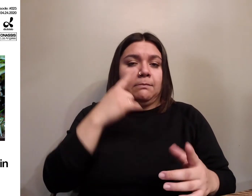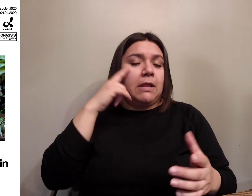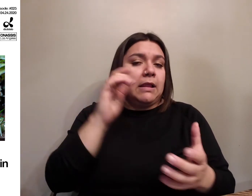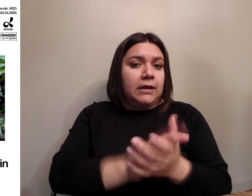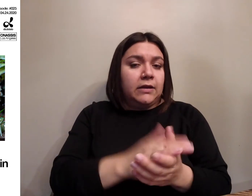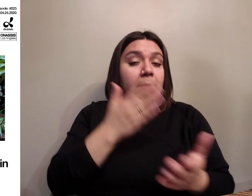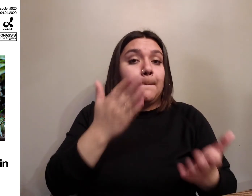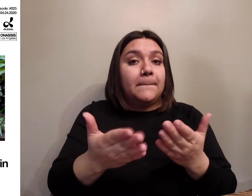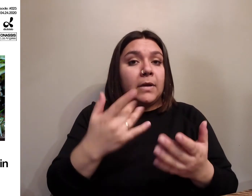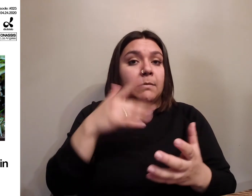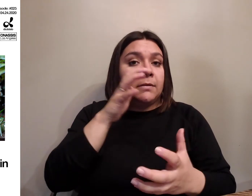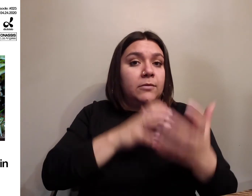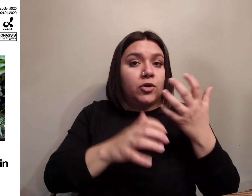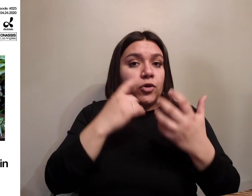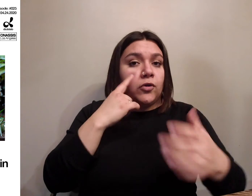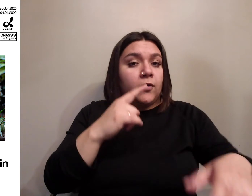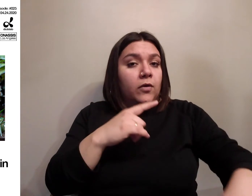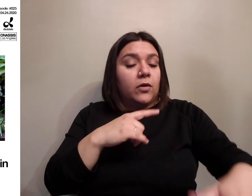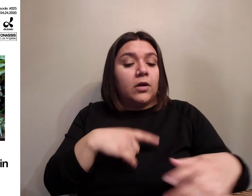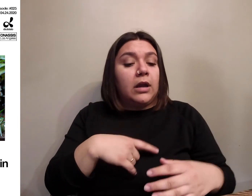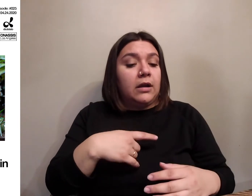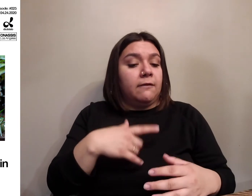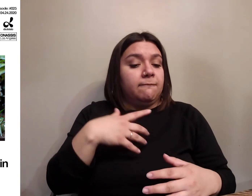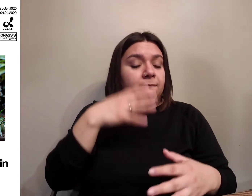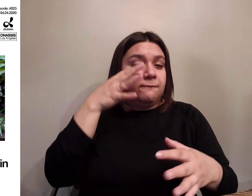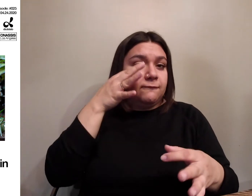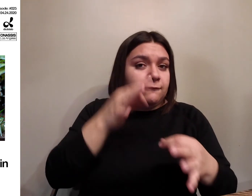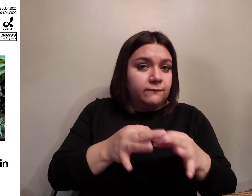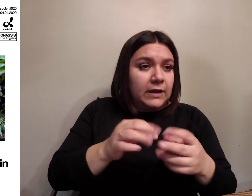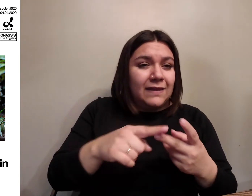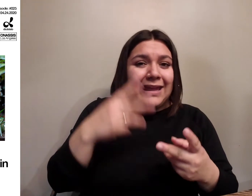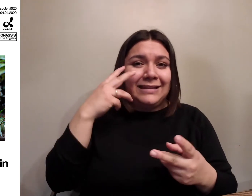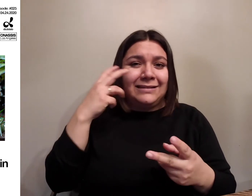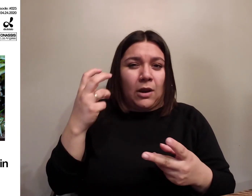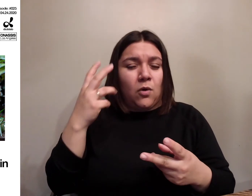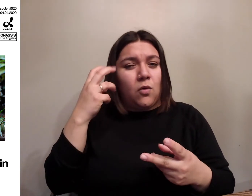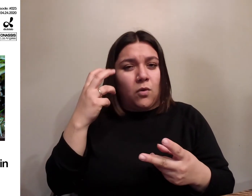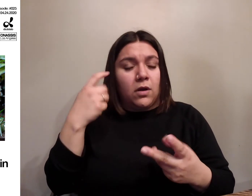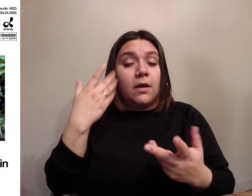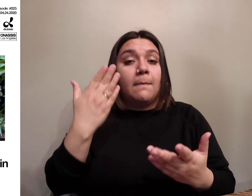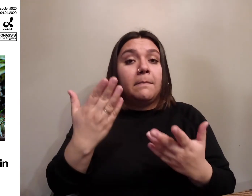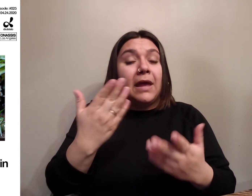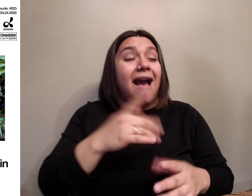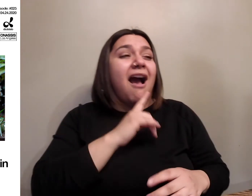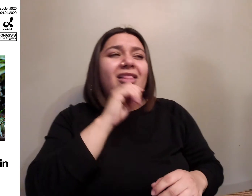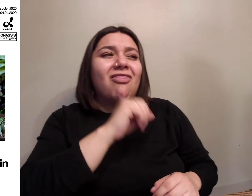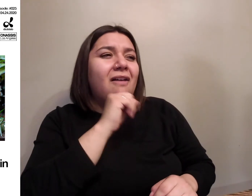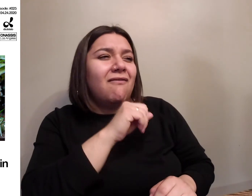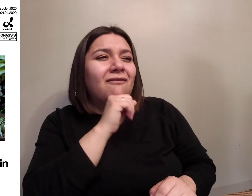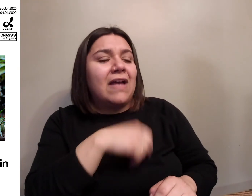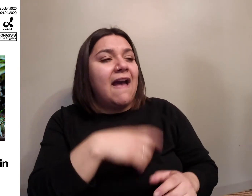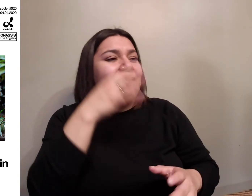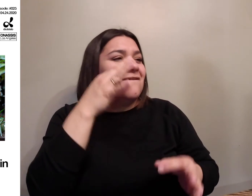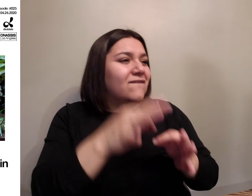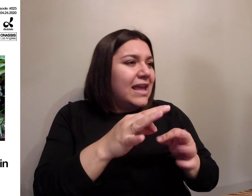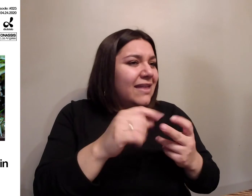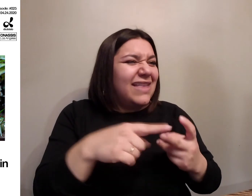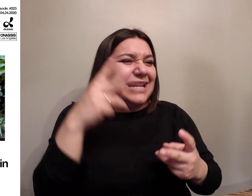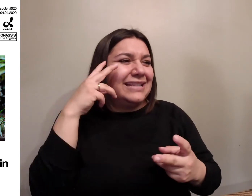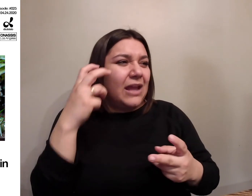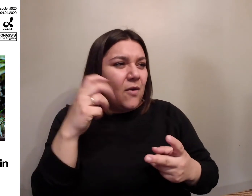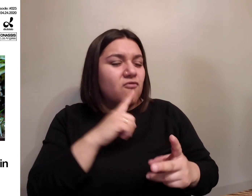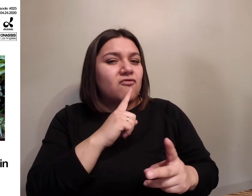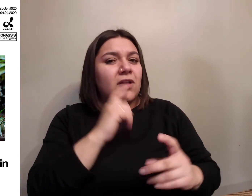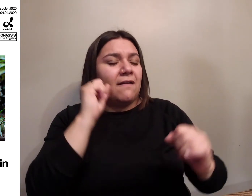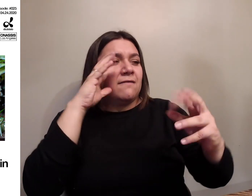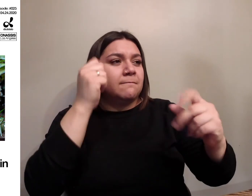than this certainty and the arrogance that comes with certainty. I think doubt is beautiful. And faith without doubt